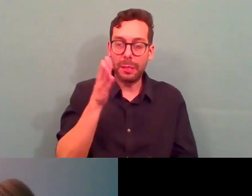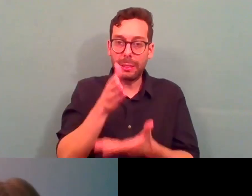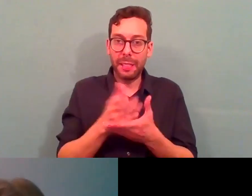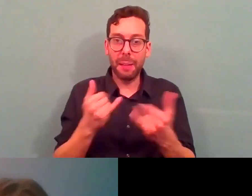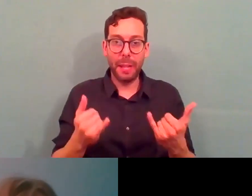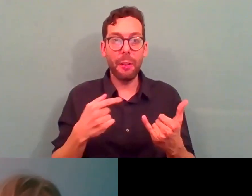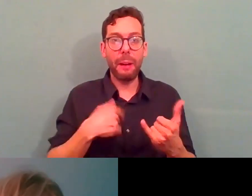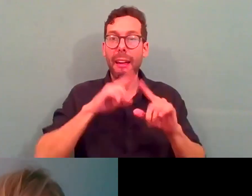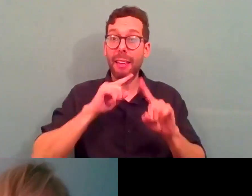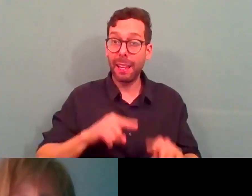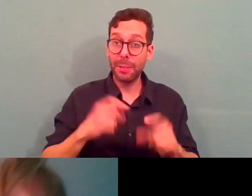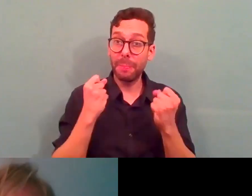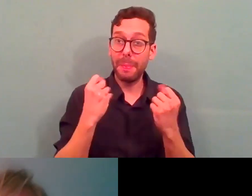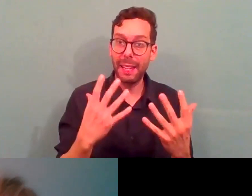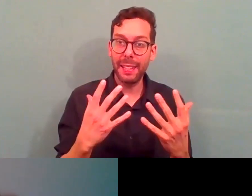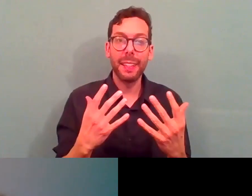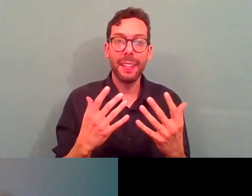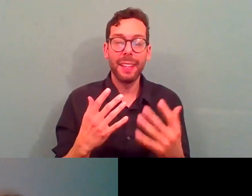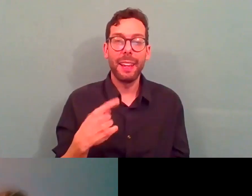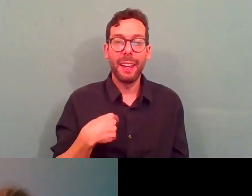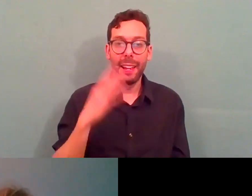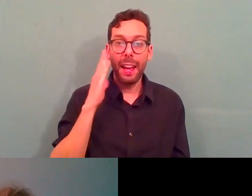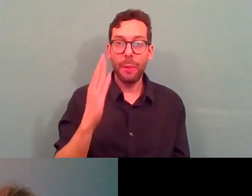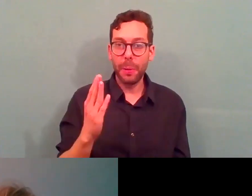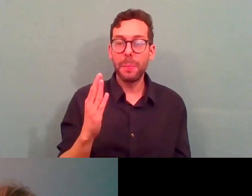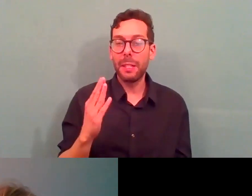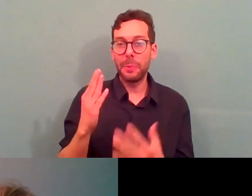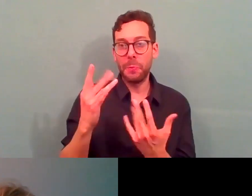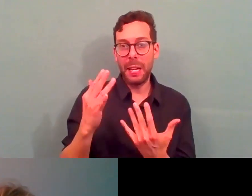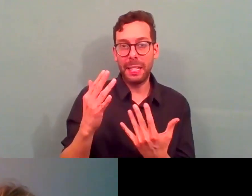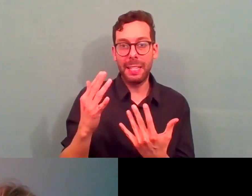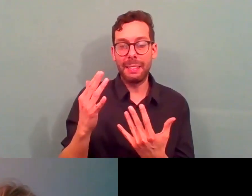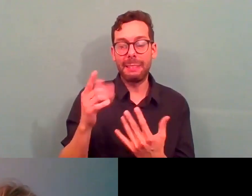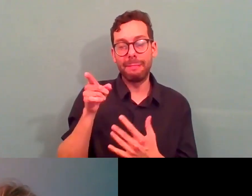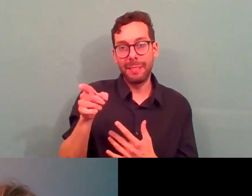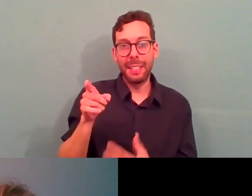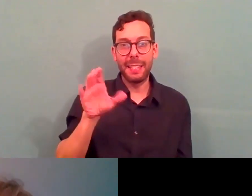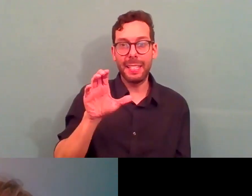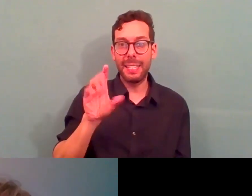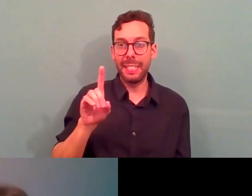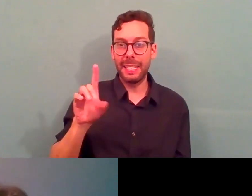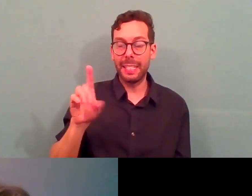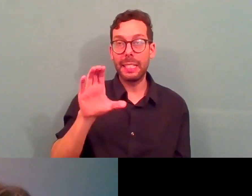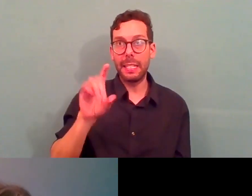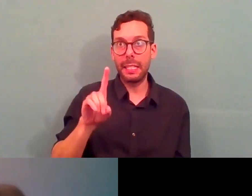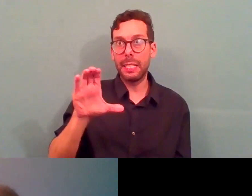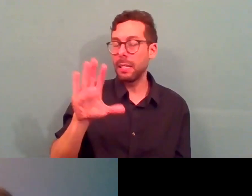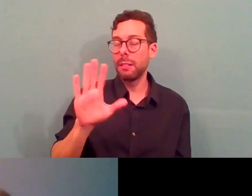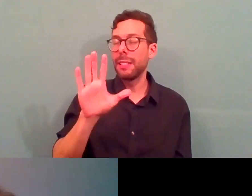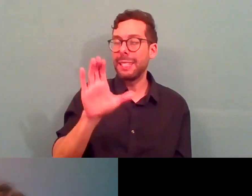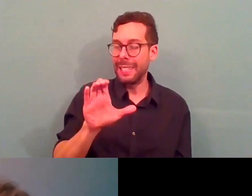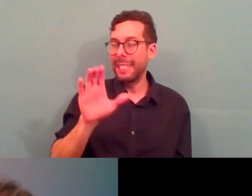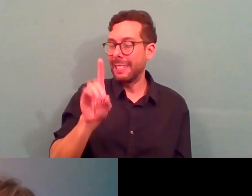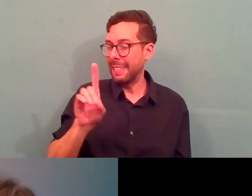and I certainly am going to be looking to the team at the CDC or CDD. Sorry, the CDC is on my mind a lot